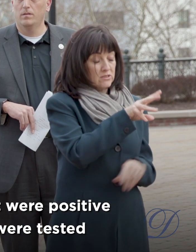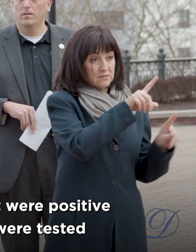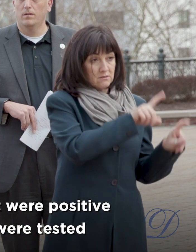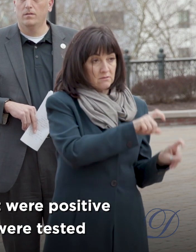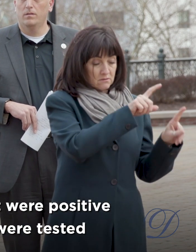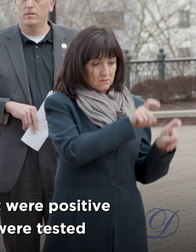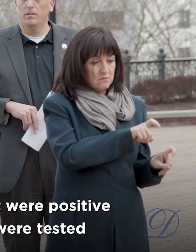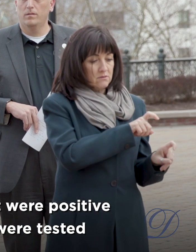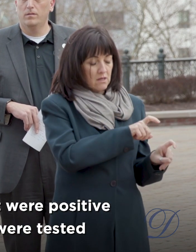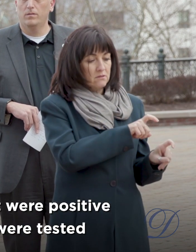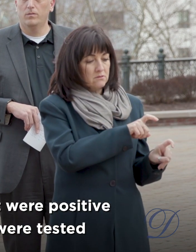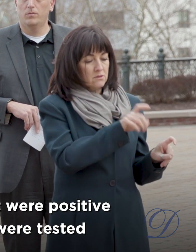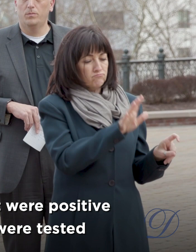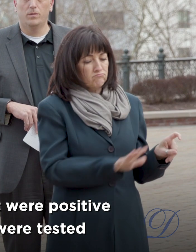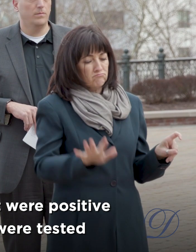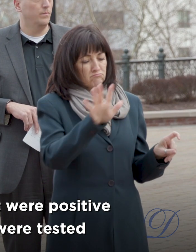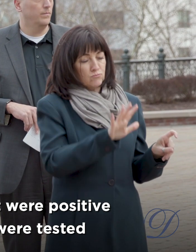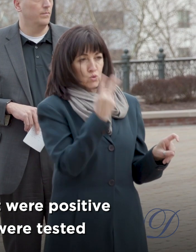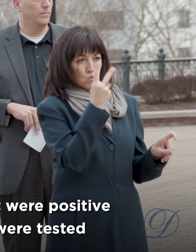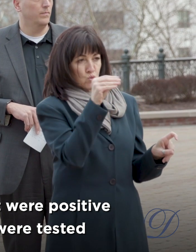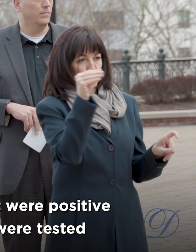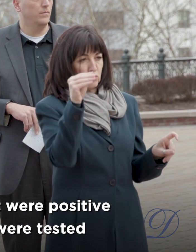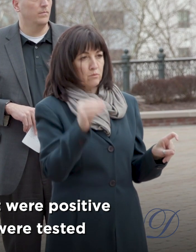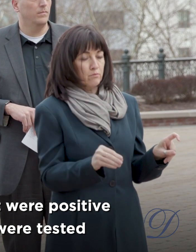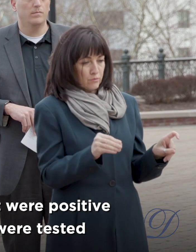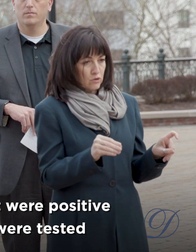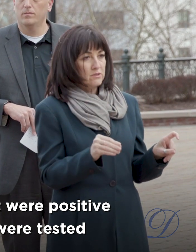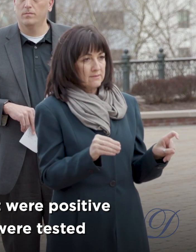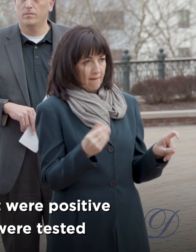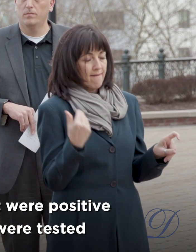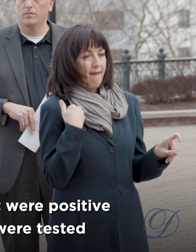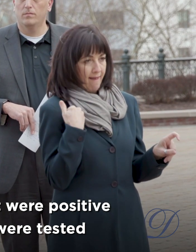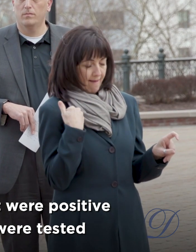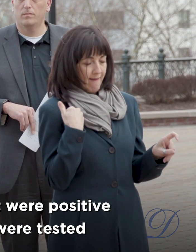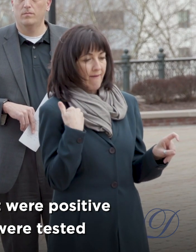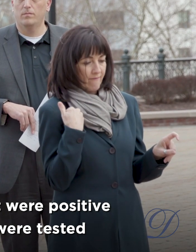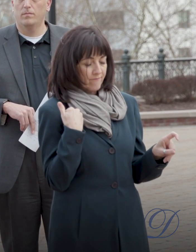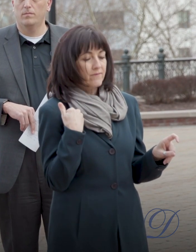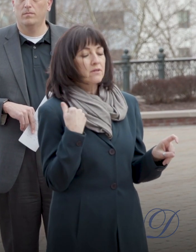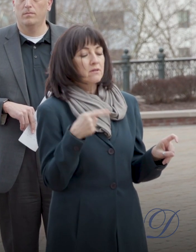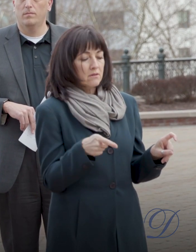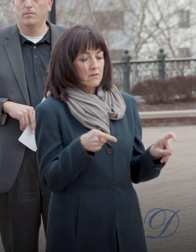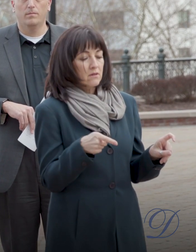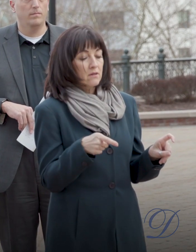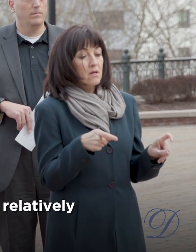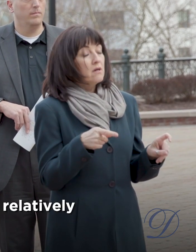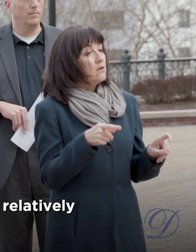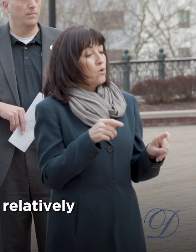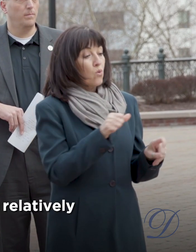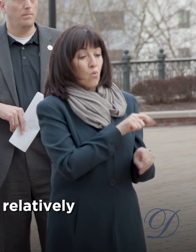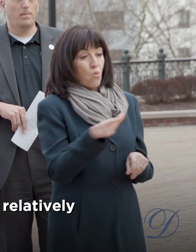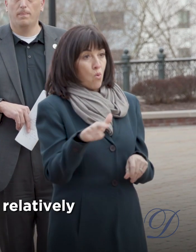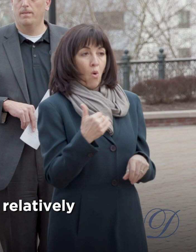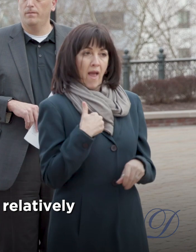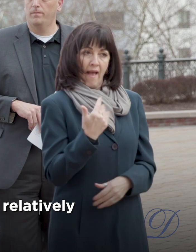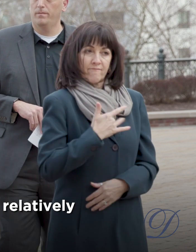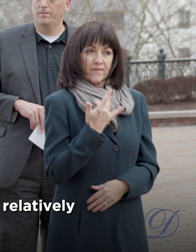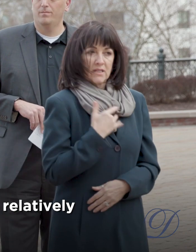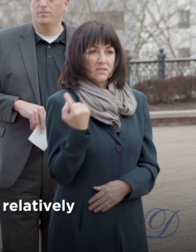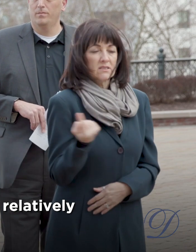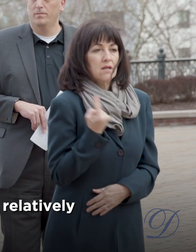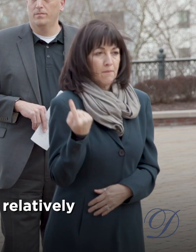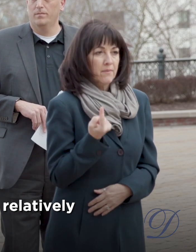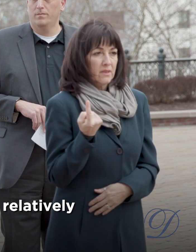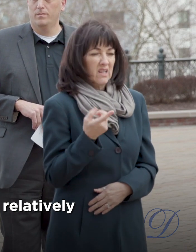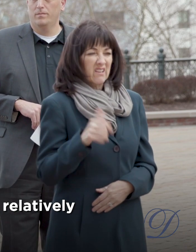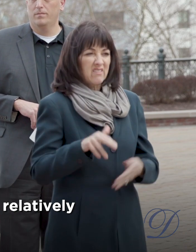tested, it was around 2% that were positive, and all those individuals that were tested had the symptoms. So that actually tells